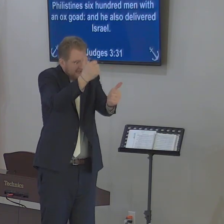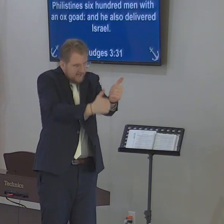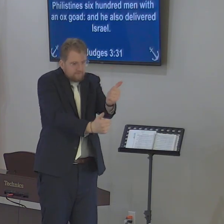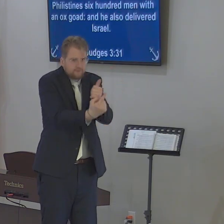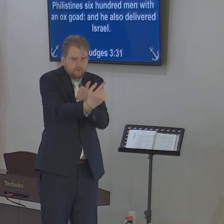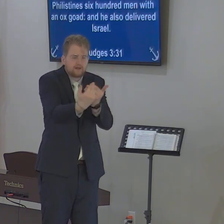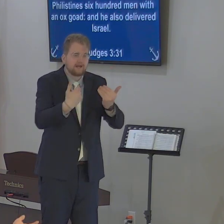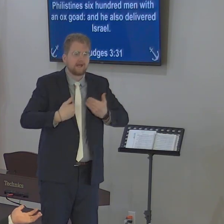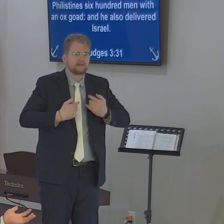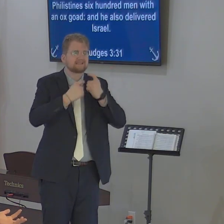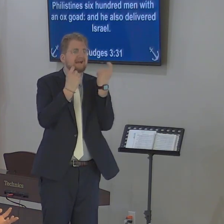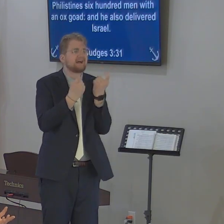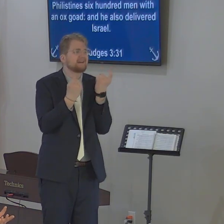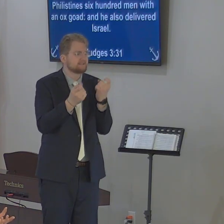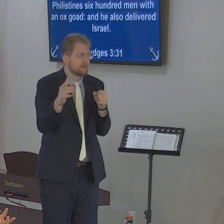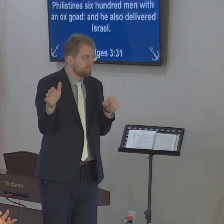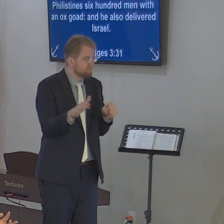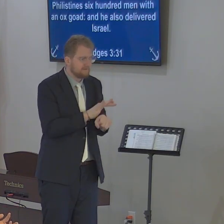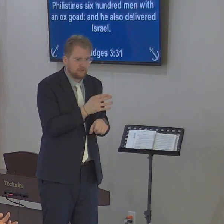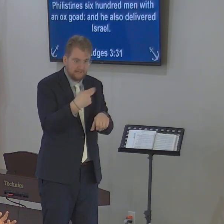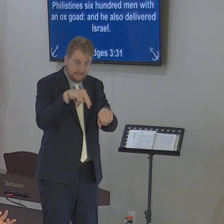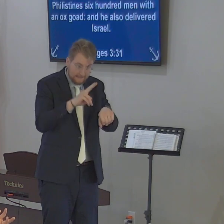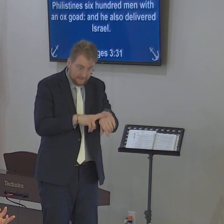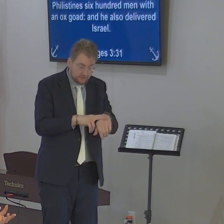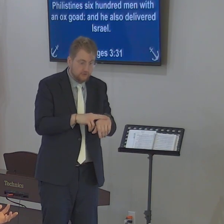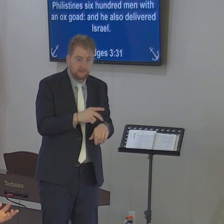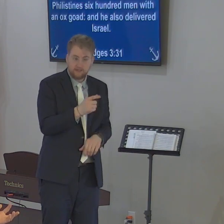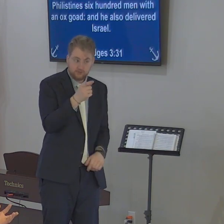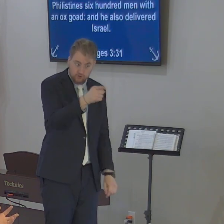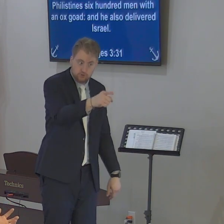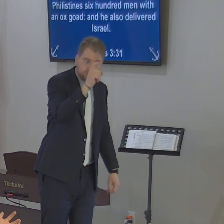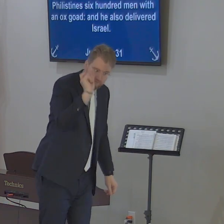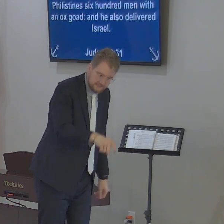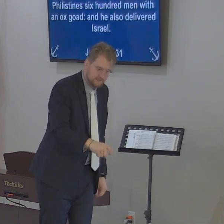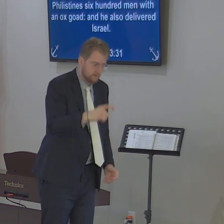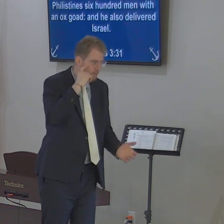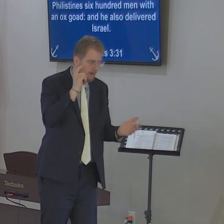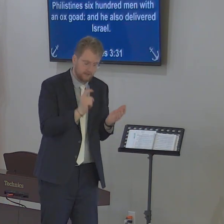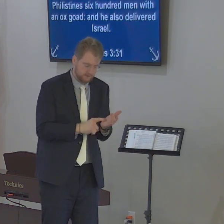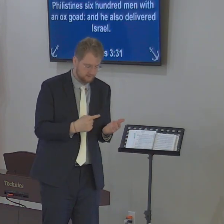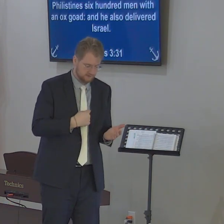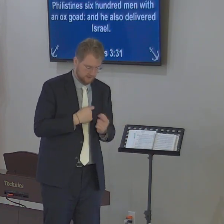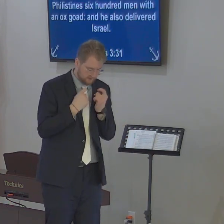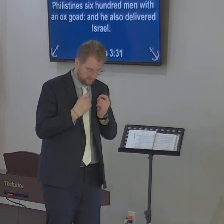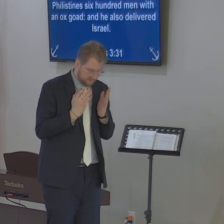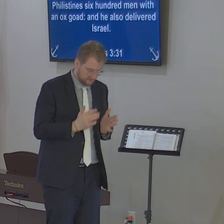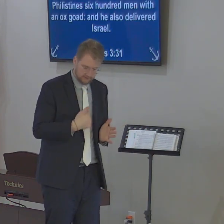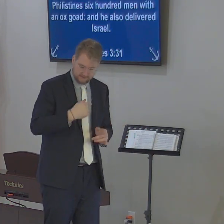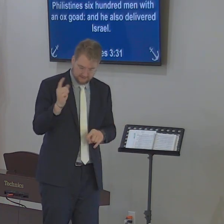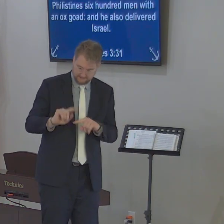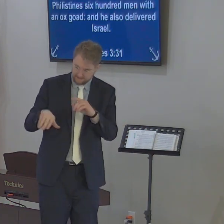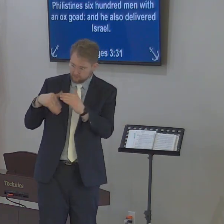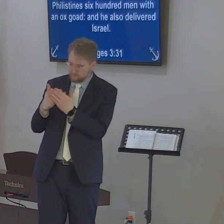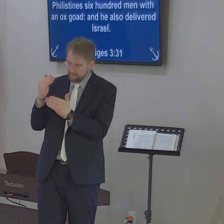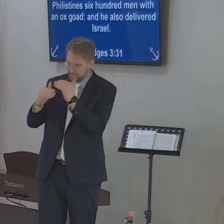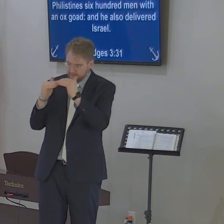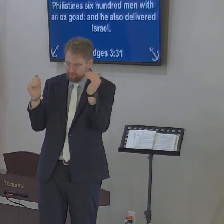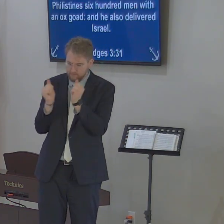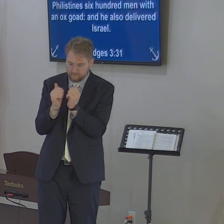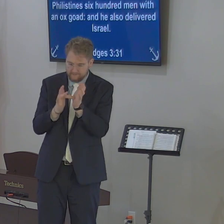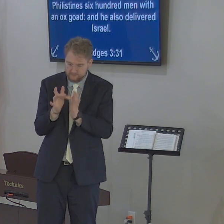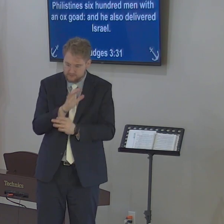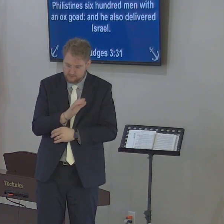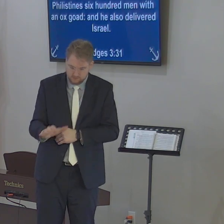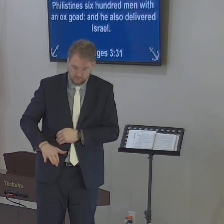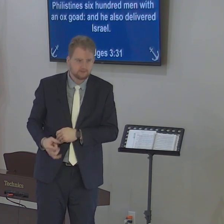realizing and recognizing, I can't get to heaven without Jesus Christ. Now listen, if we're honest, we've tried a lot of things in this world, if unfortunately you lived in a sinful